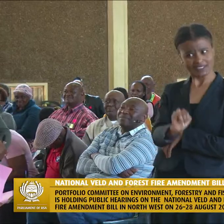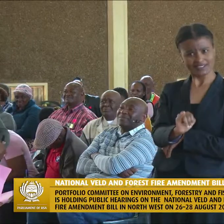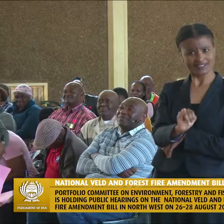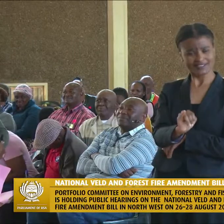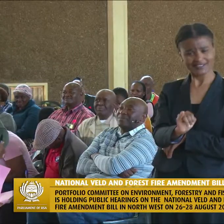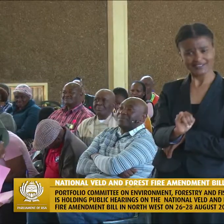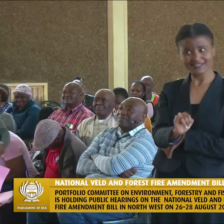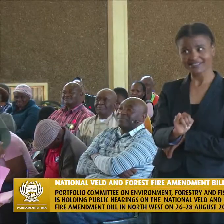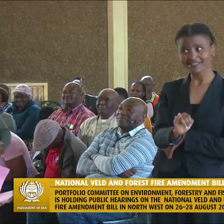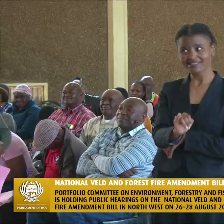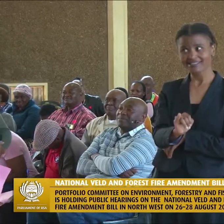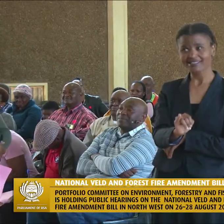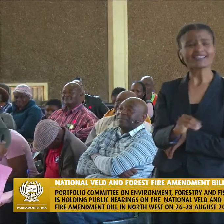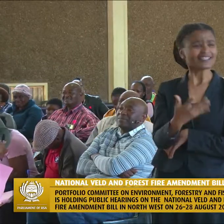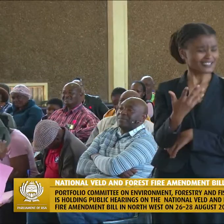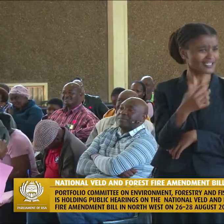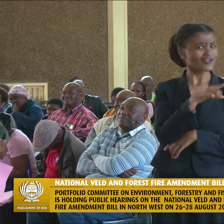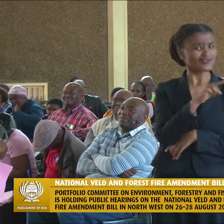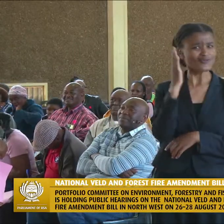yeah anything that